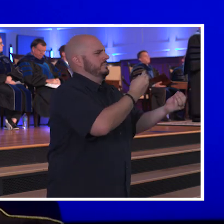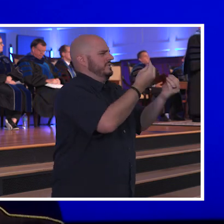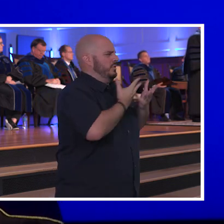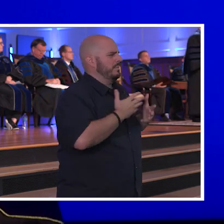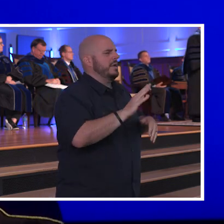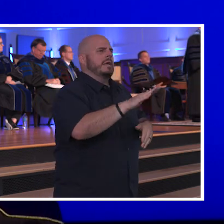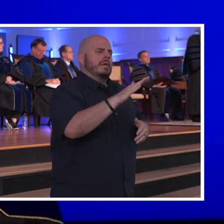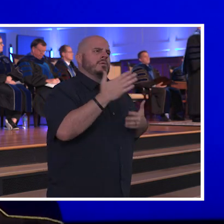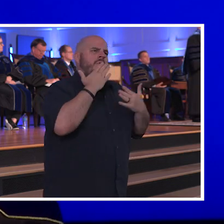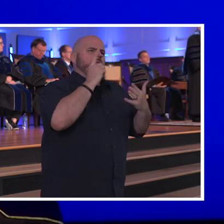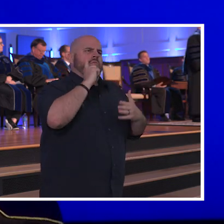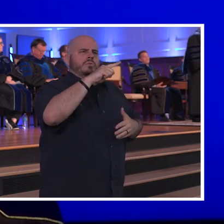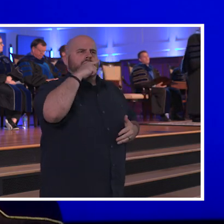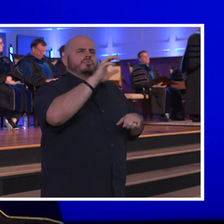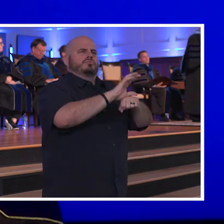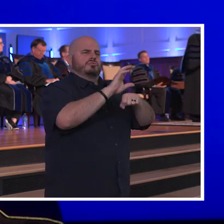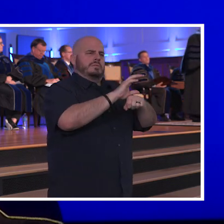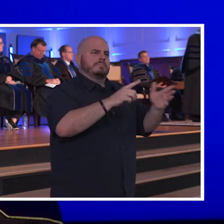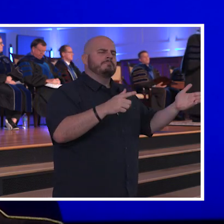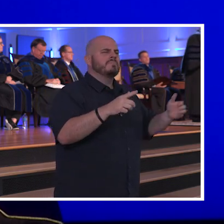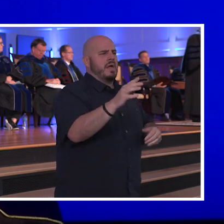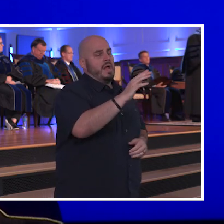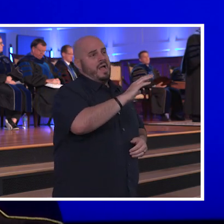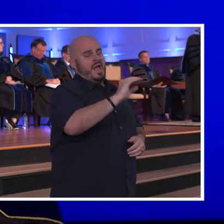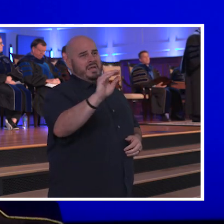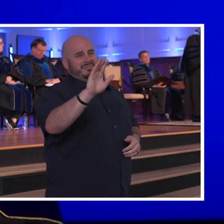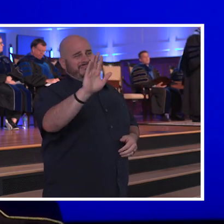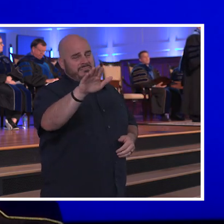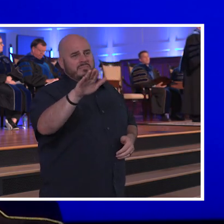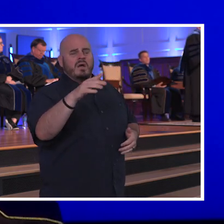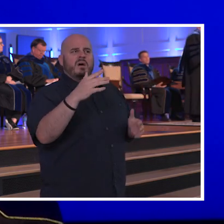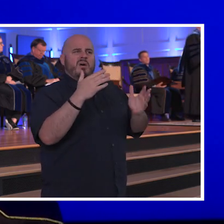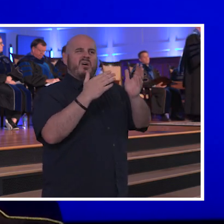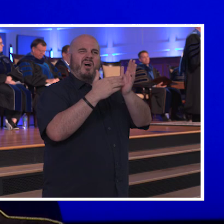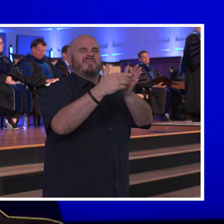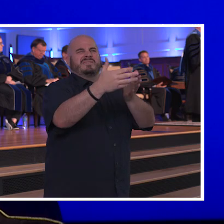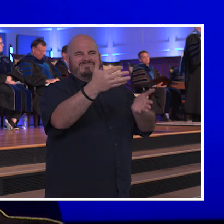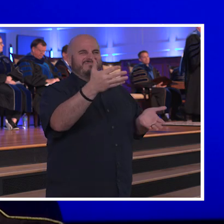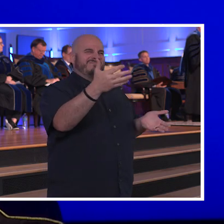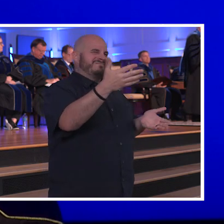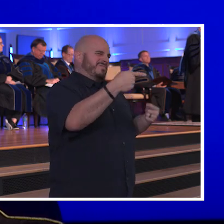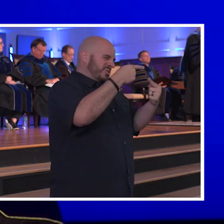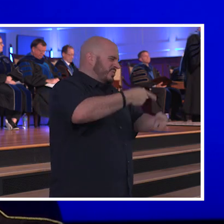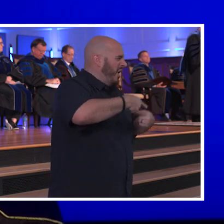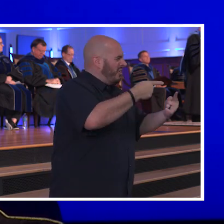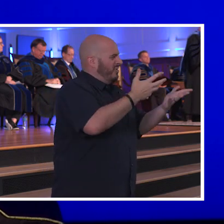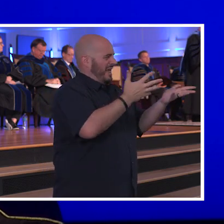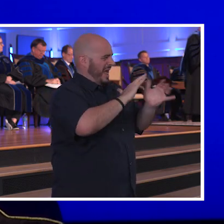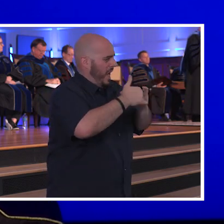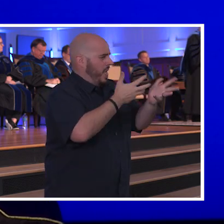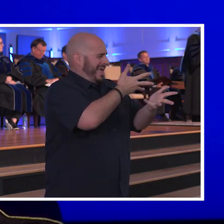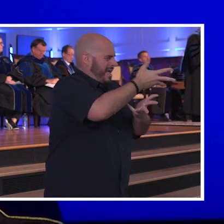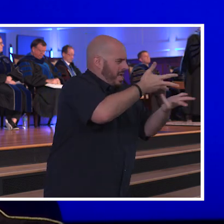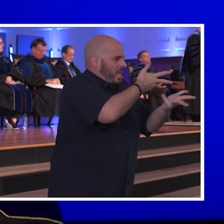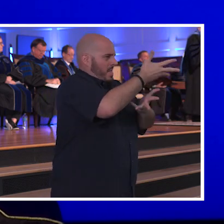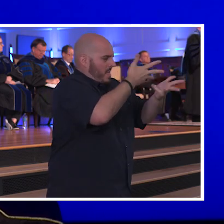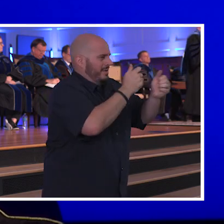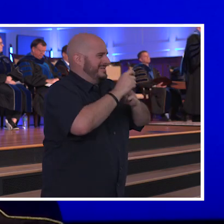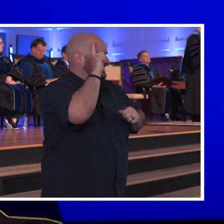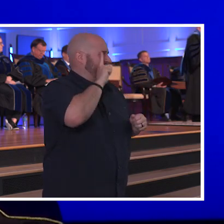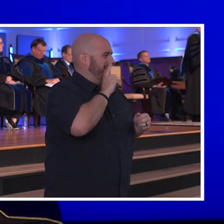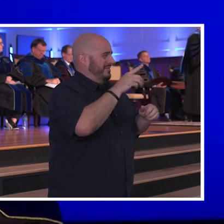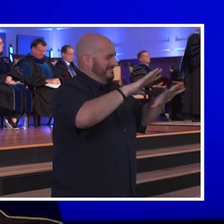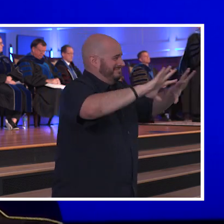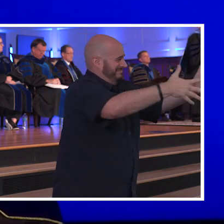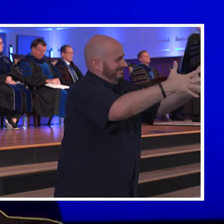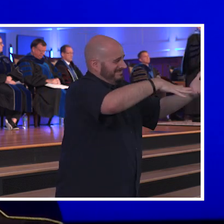also honestly pointed out to me that they often struggle in relating well with the deaf. And yet she says,